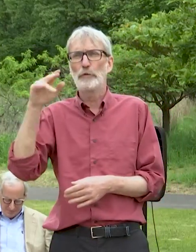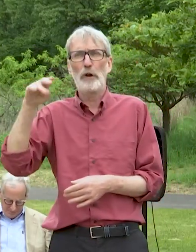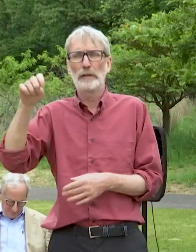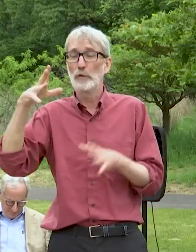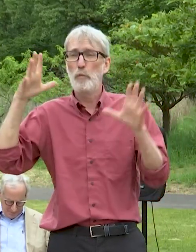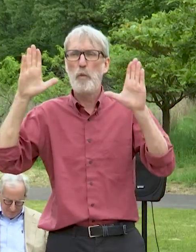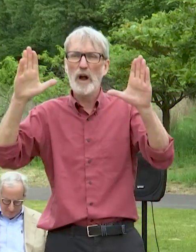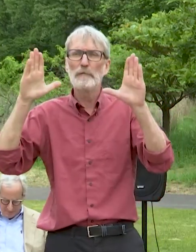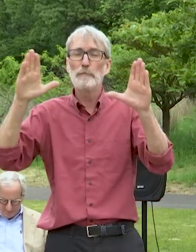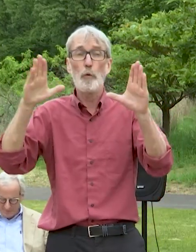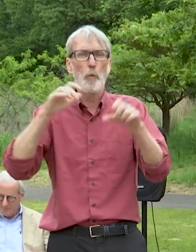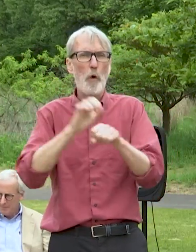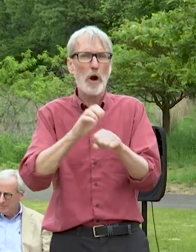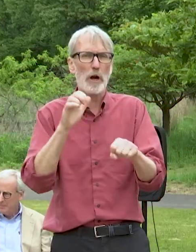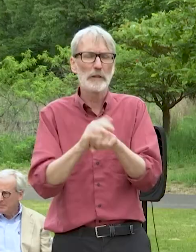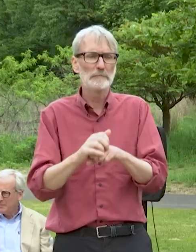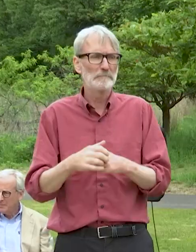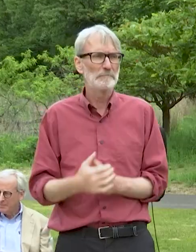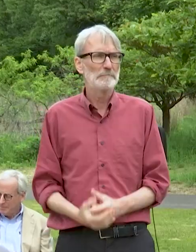that she does?